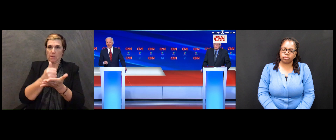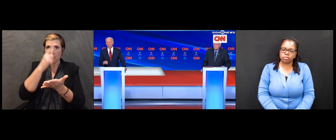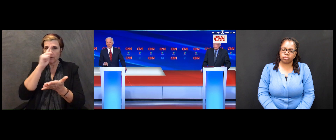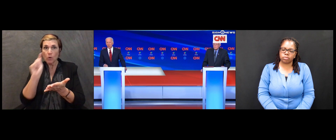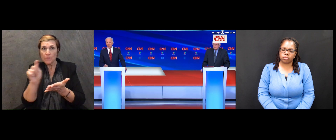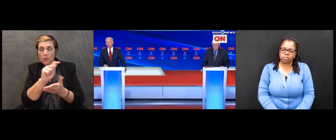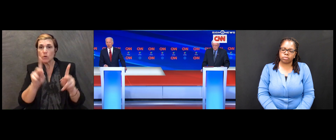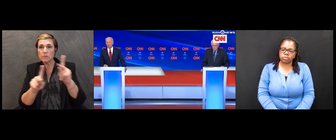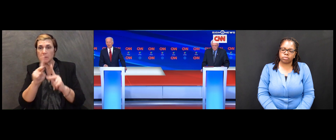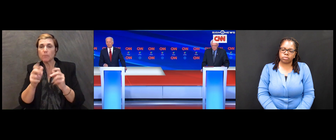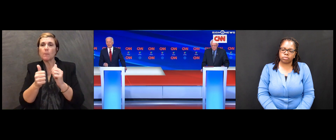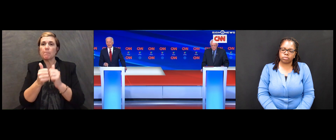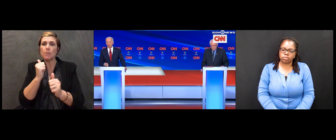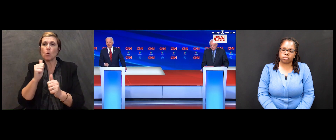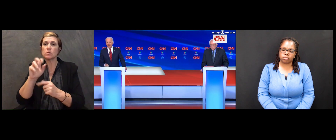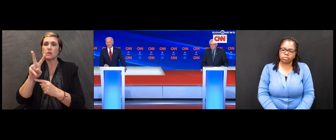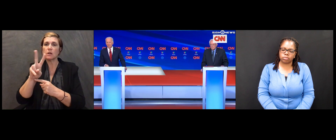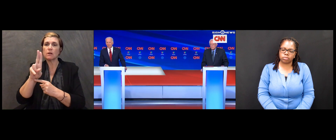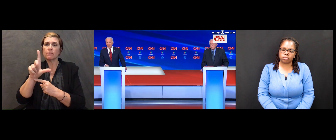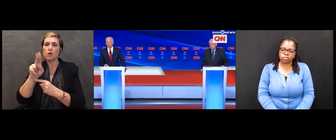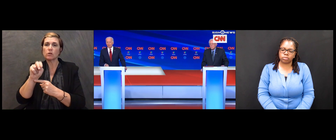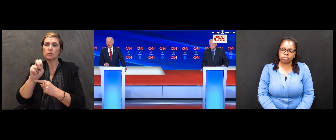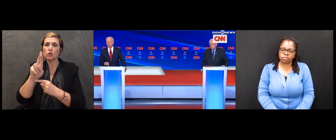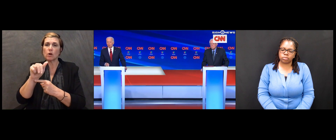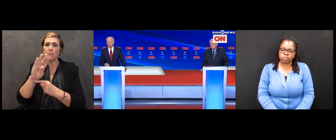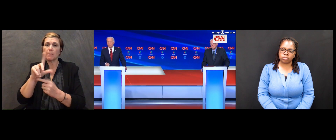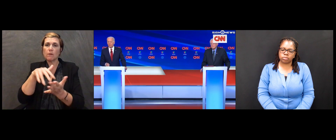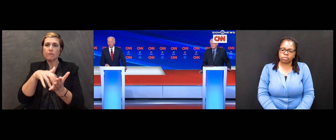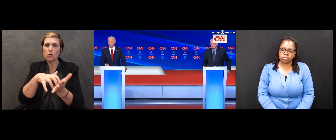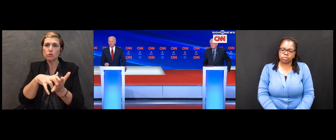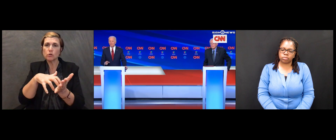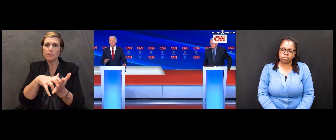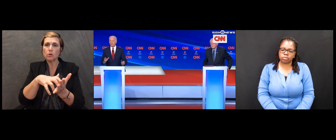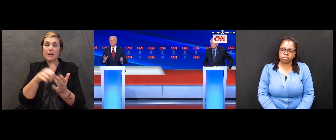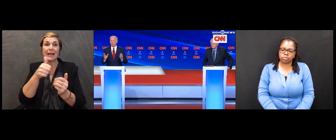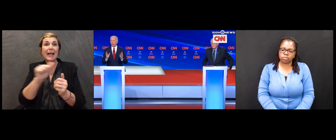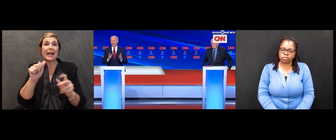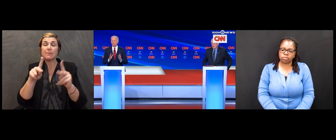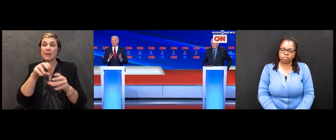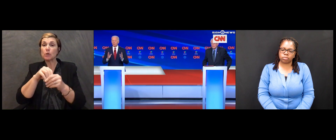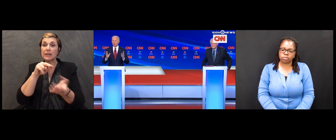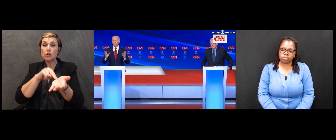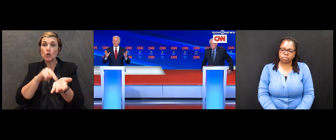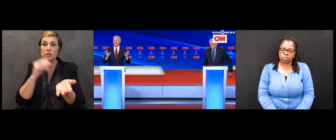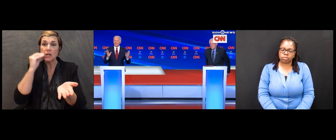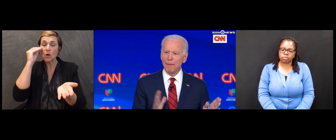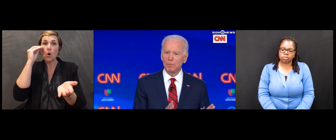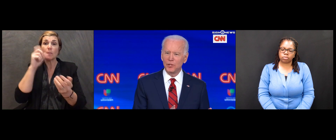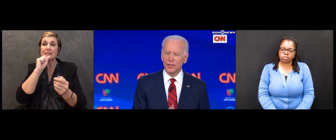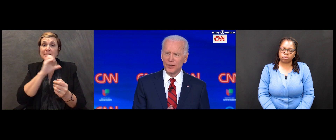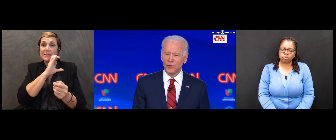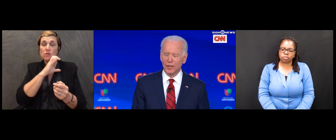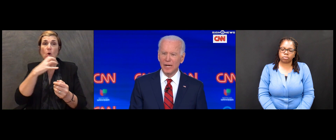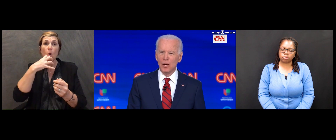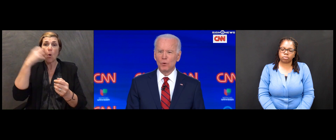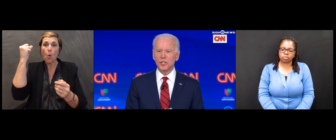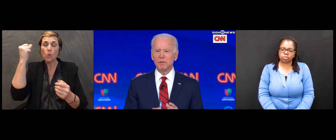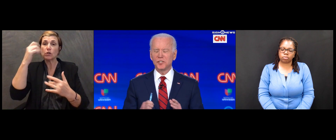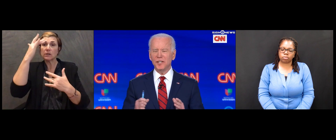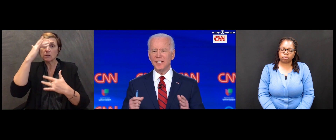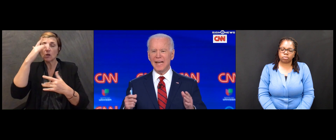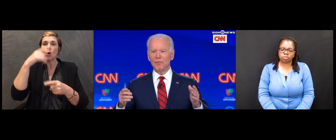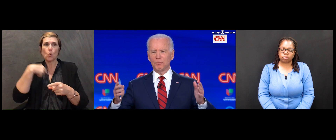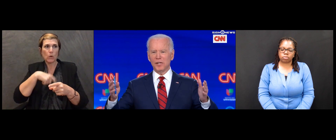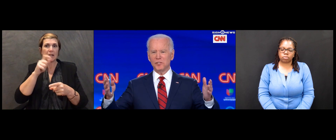person that's in a nursing home being able to be tested. We should be moving forces in to do that. We should move in the capability in to do that. We